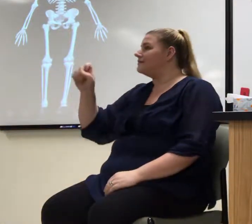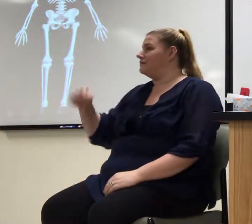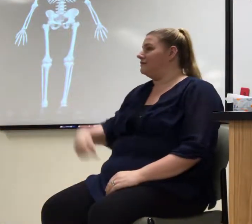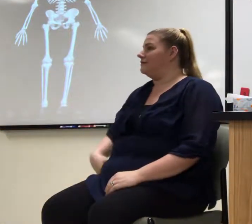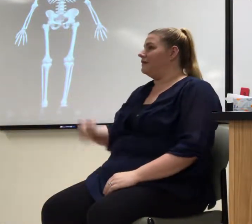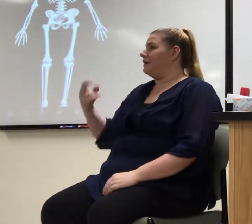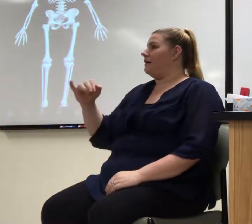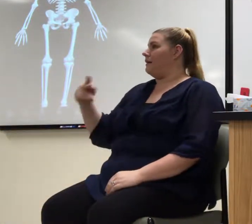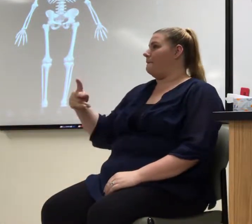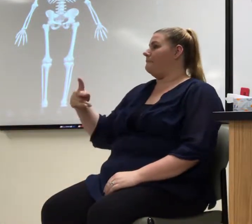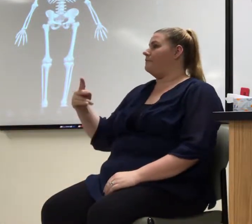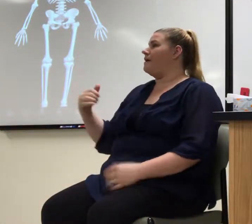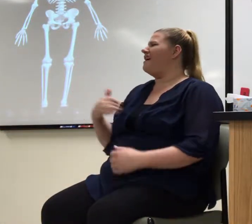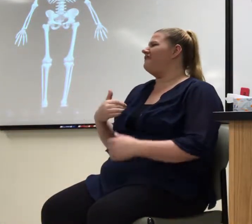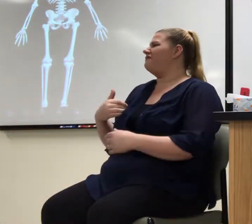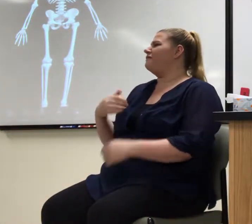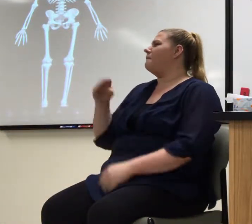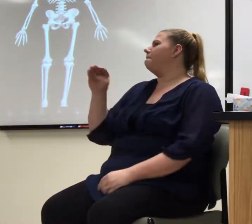or